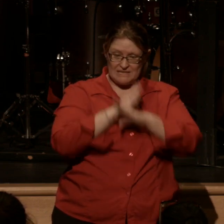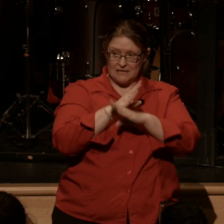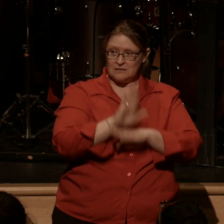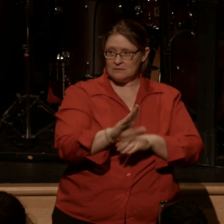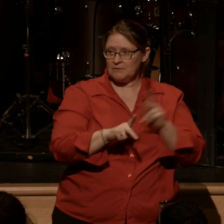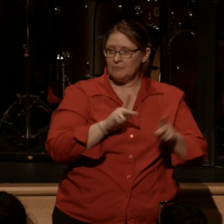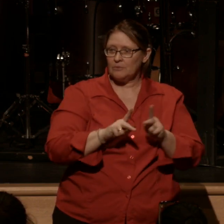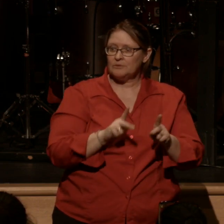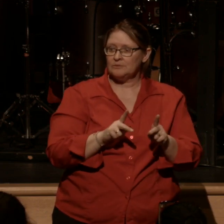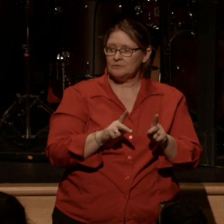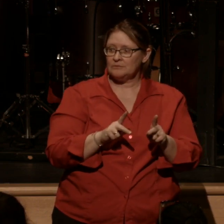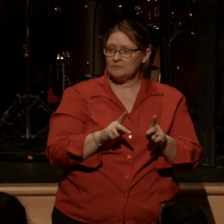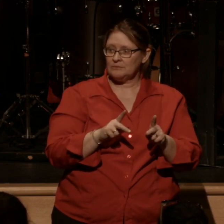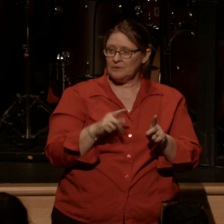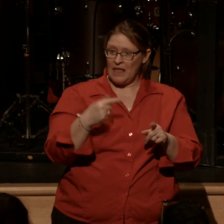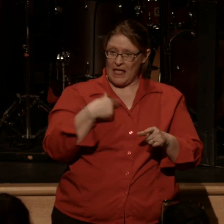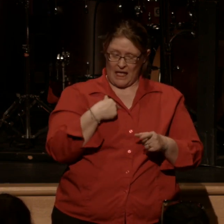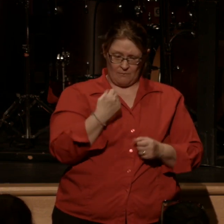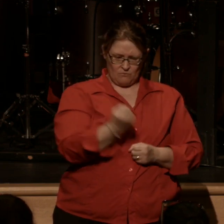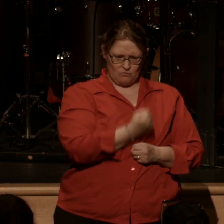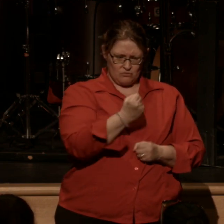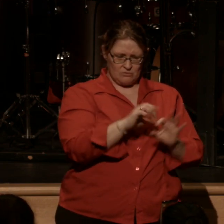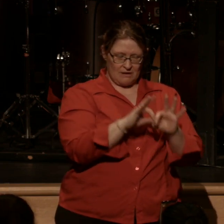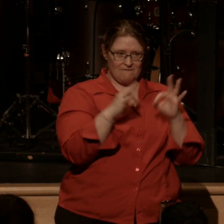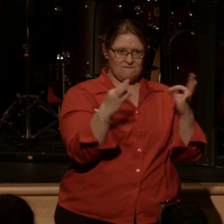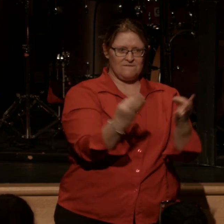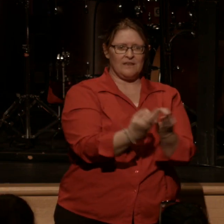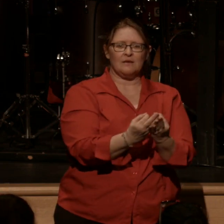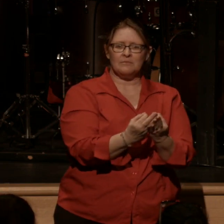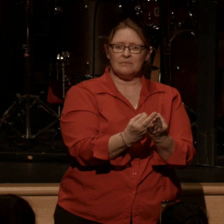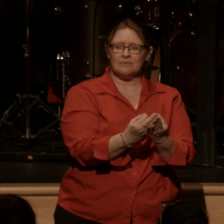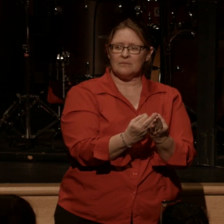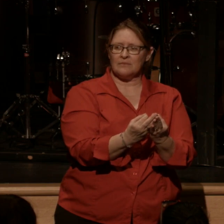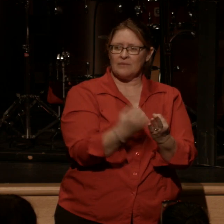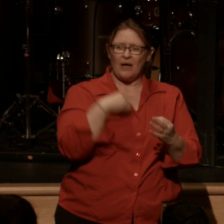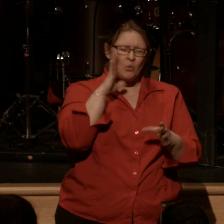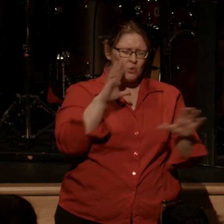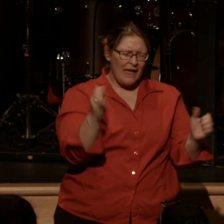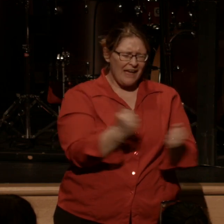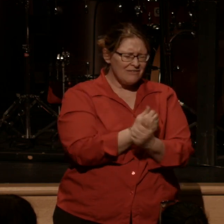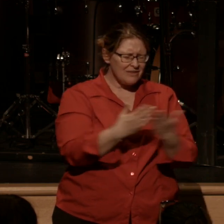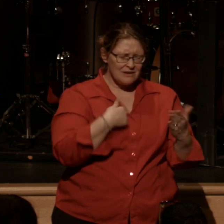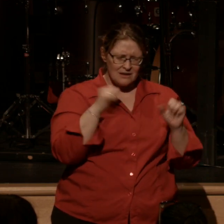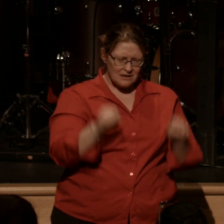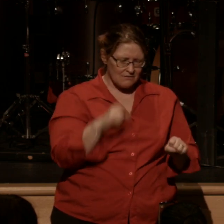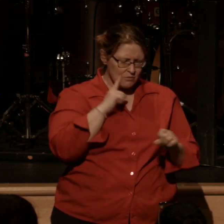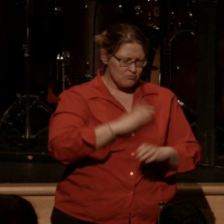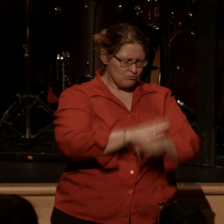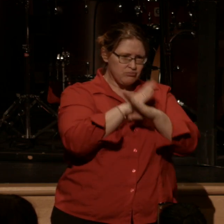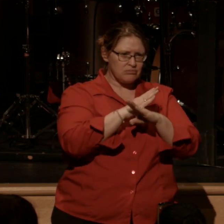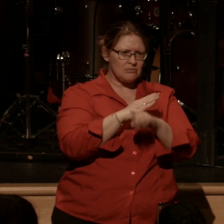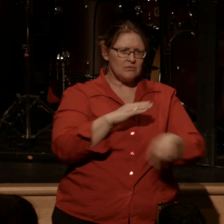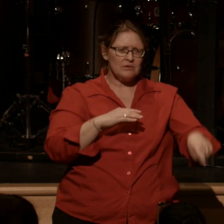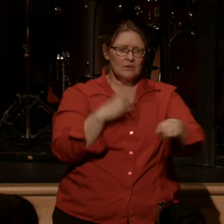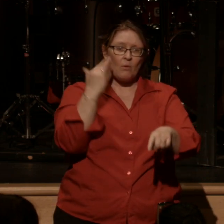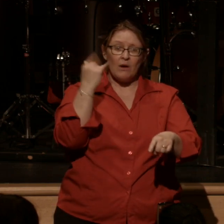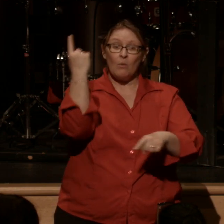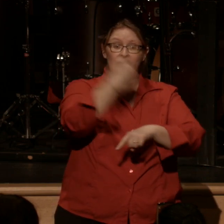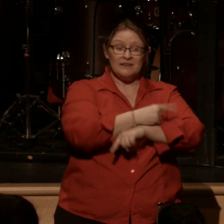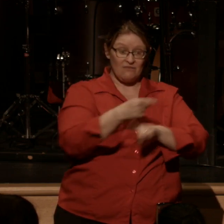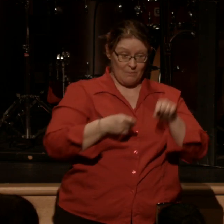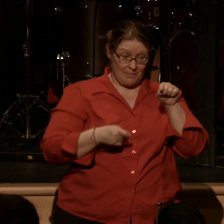people. I am preserving a family where I will do everything I can to protect them, because one day from this family